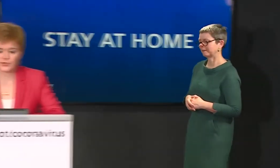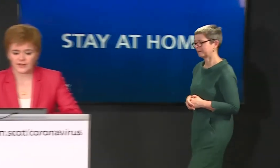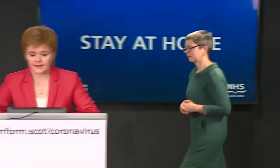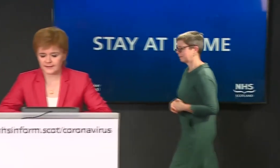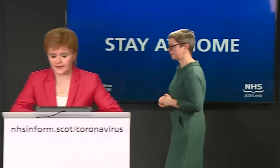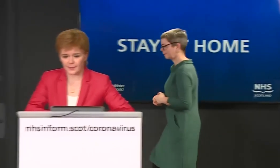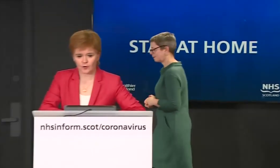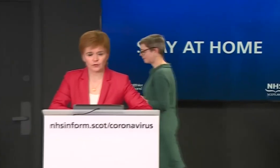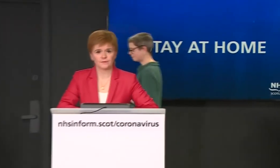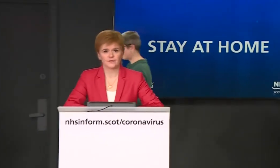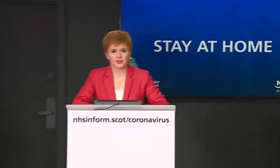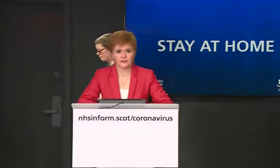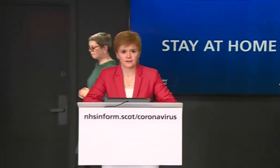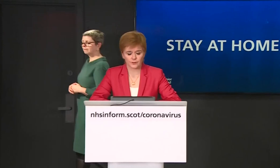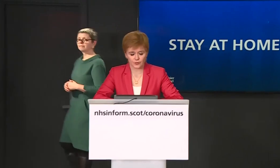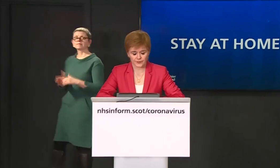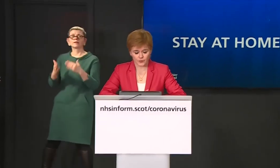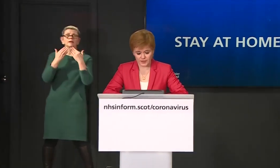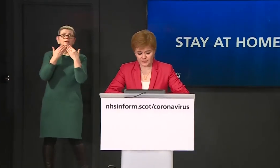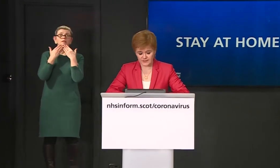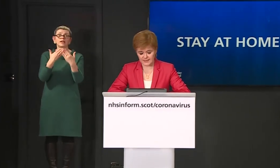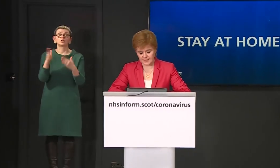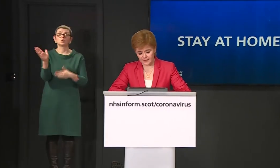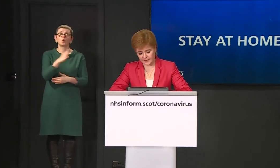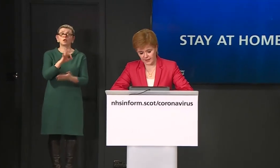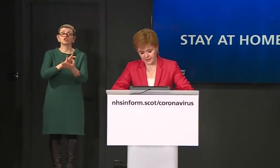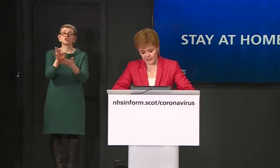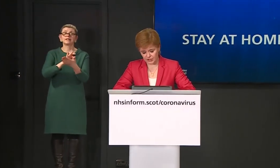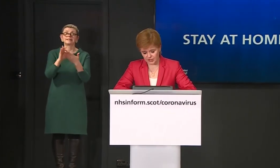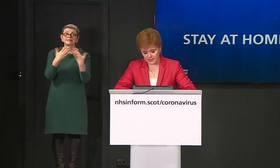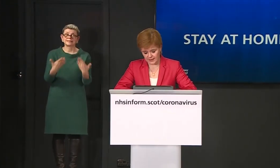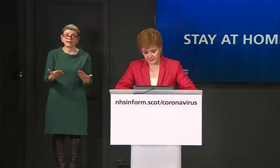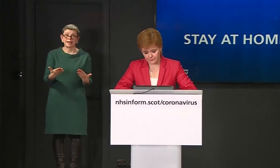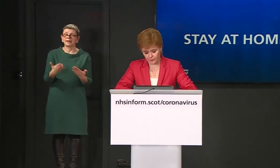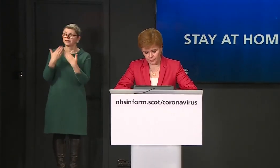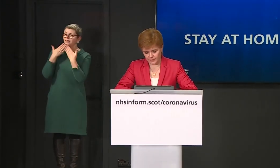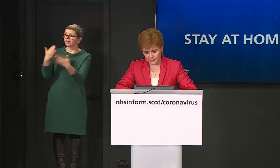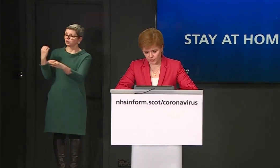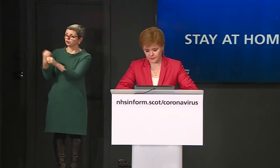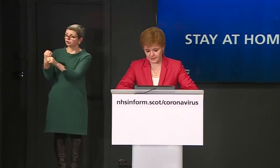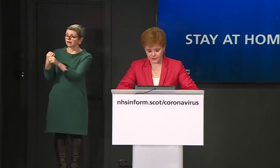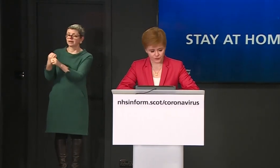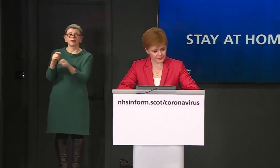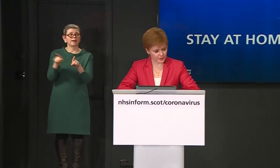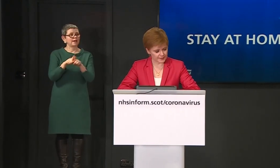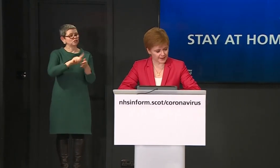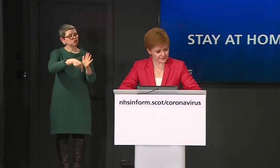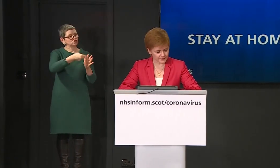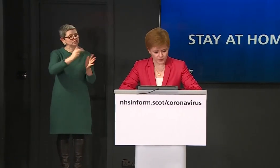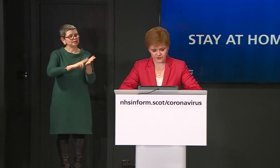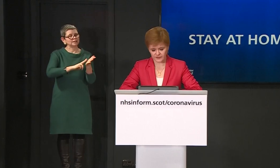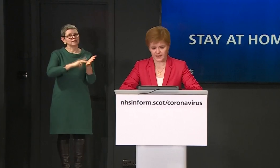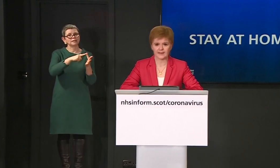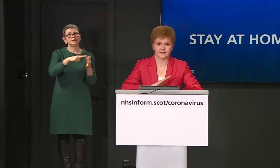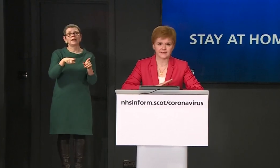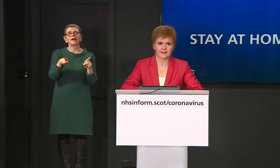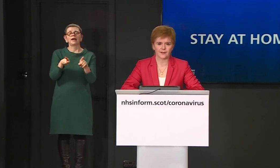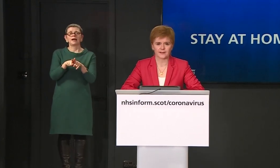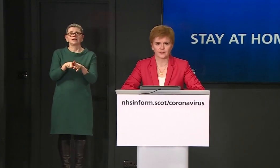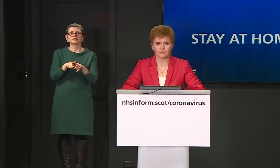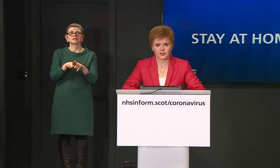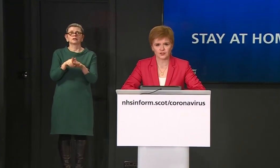very much. Can I thank all of the journalists for their questions today? Can I thank Gregor and Jean for joining me to help me answer the questions,